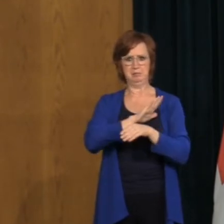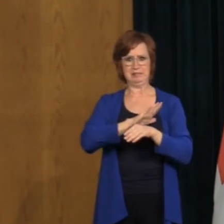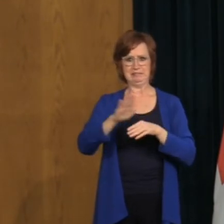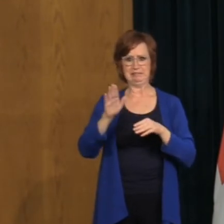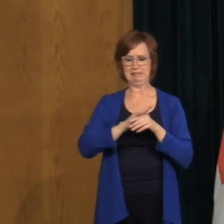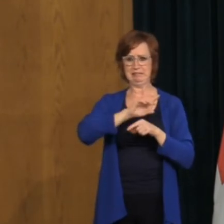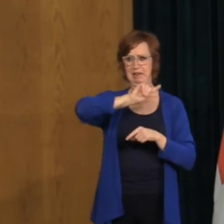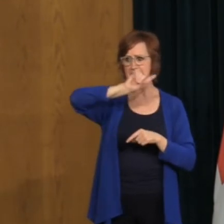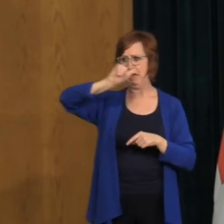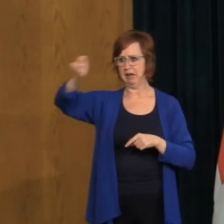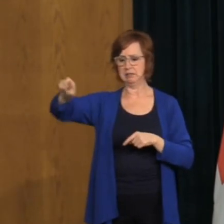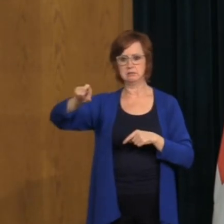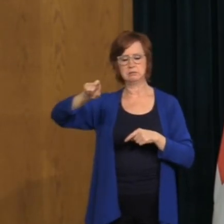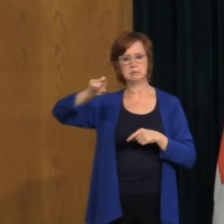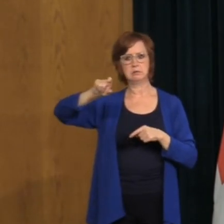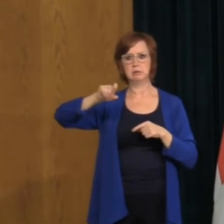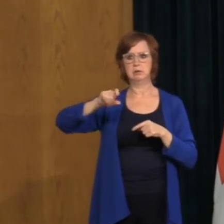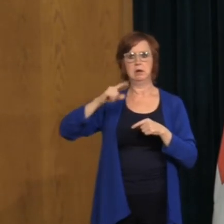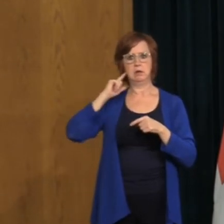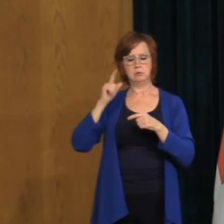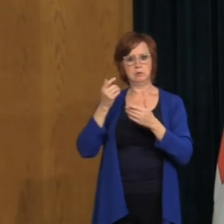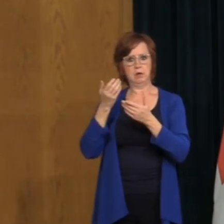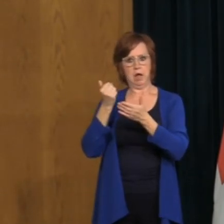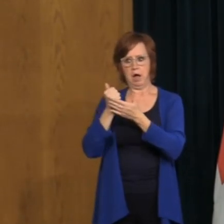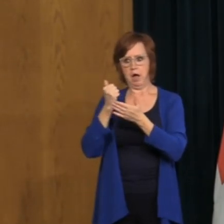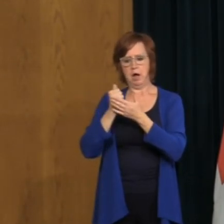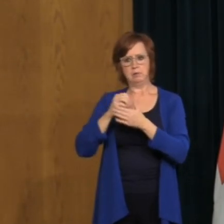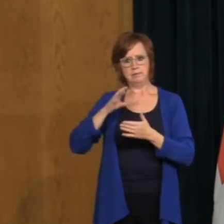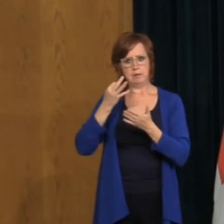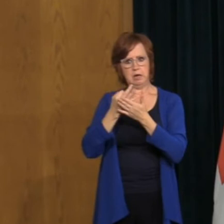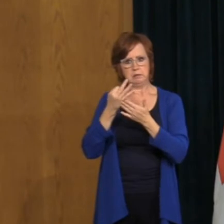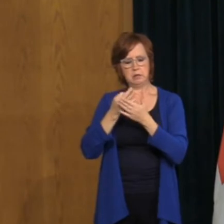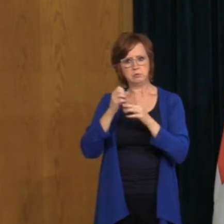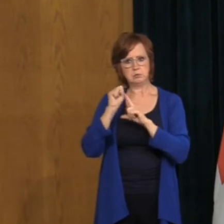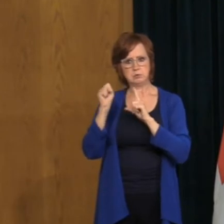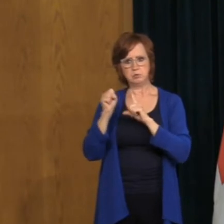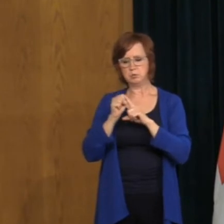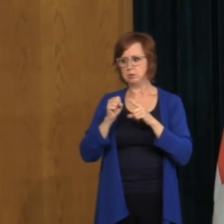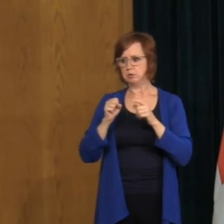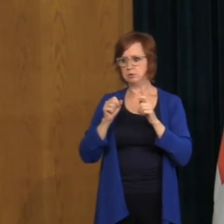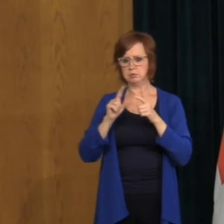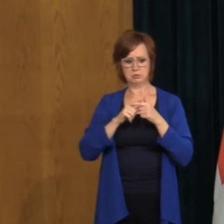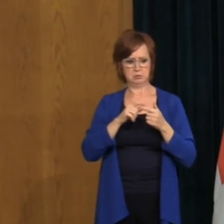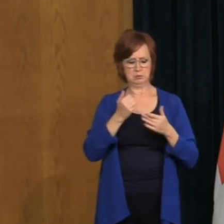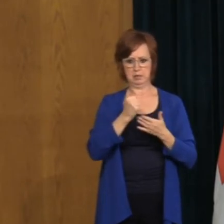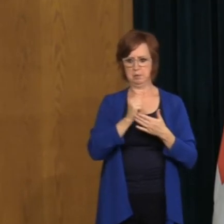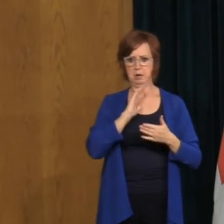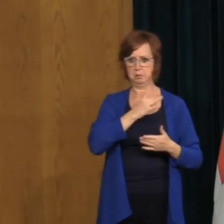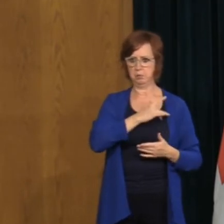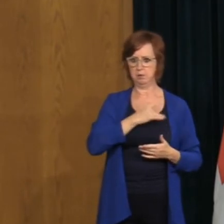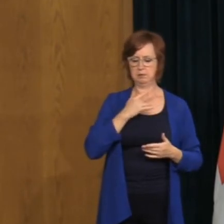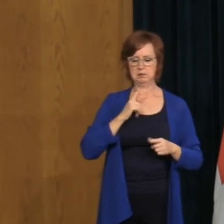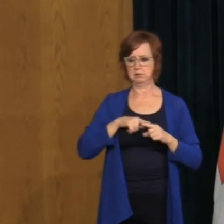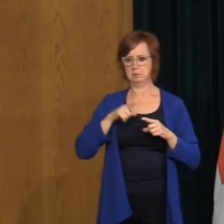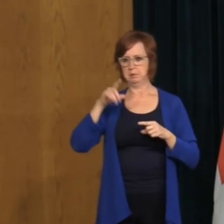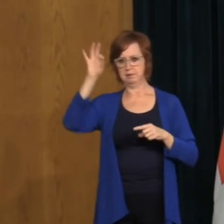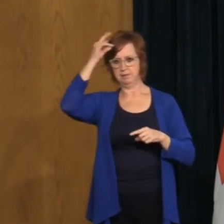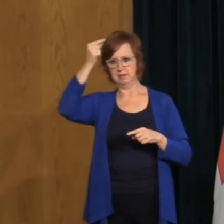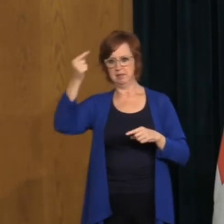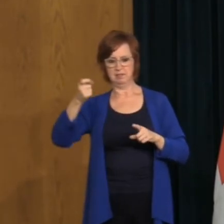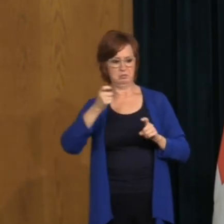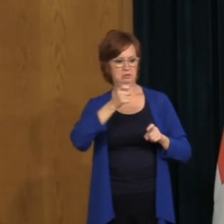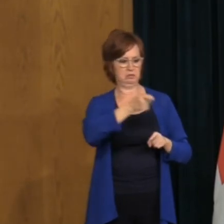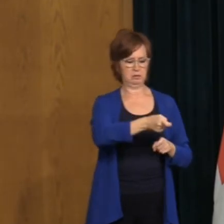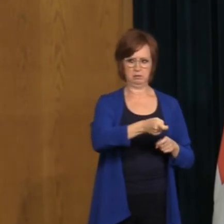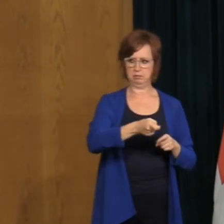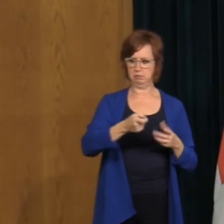in particular our energy industry in the province, which has, for all intents and purposes, missed the mark. And now the province will be working with